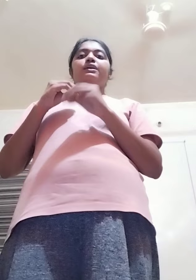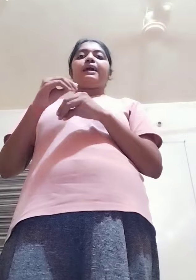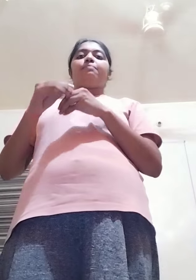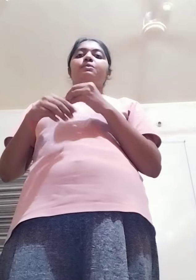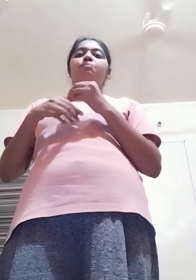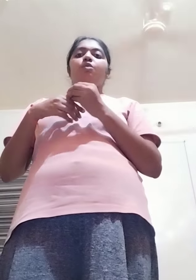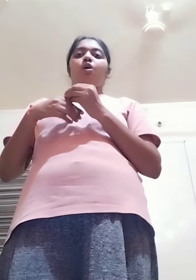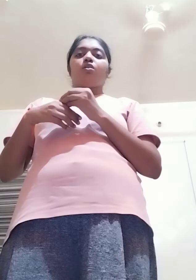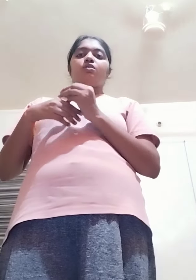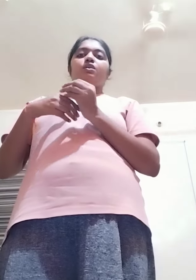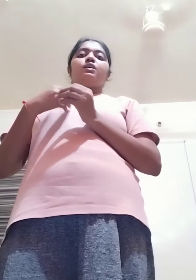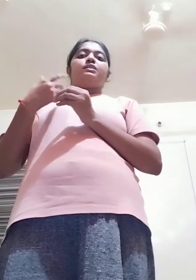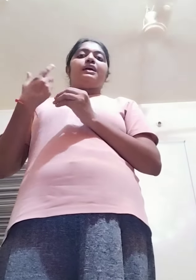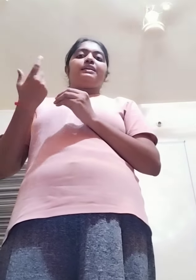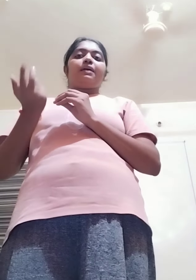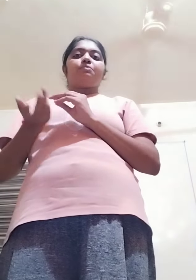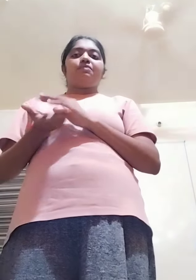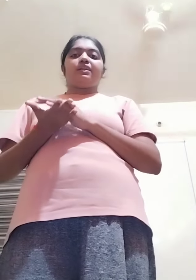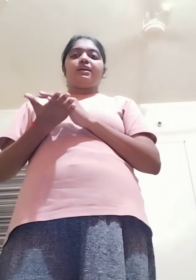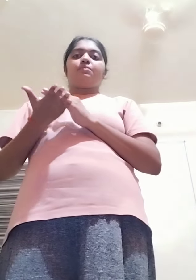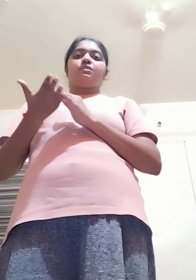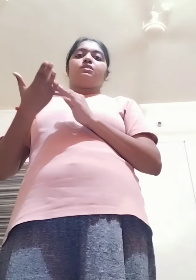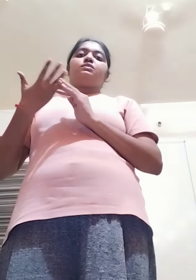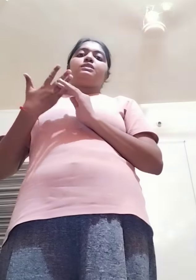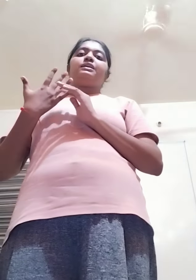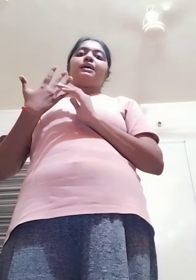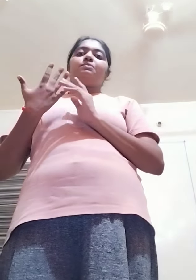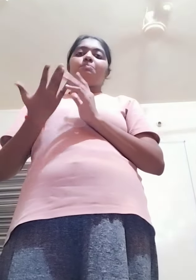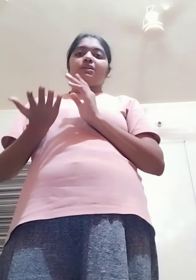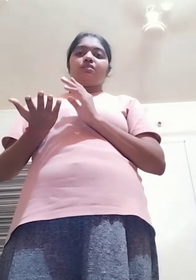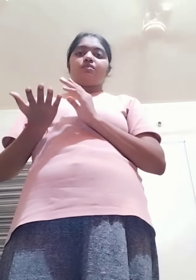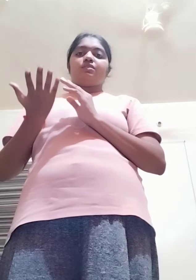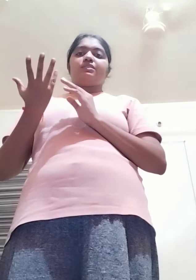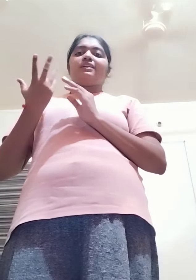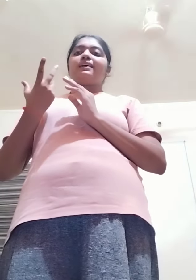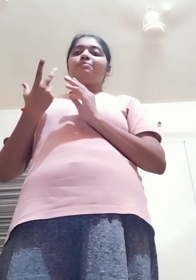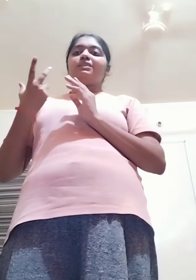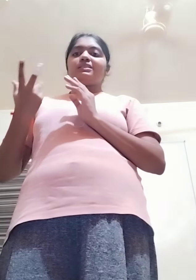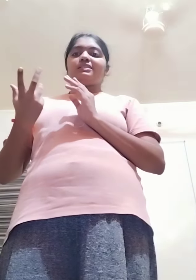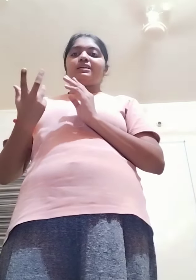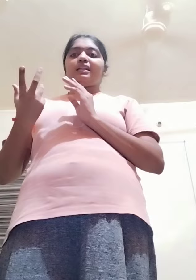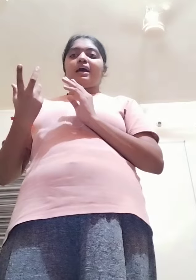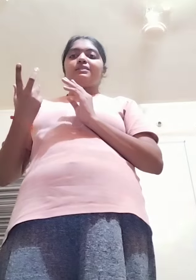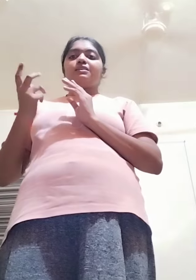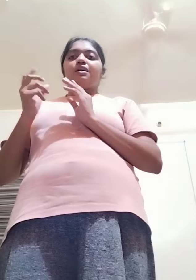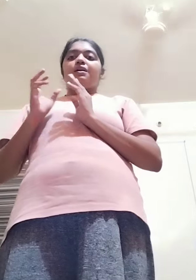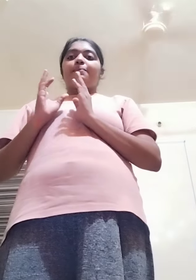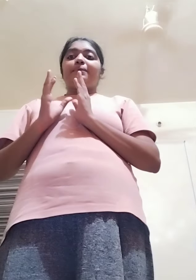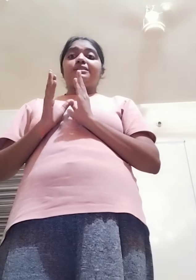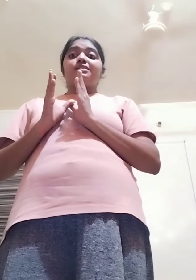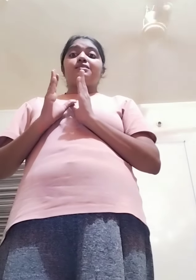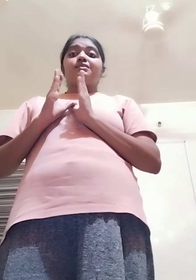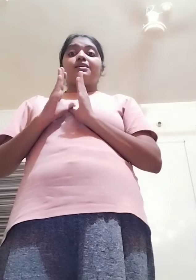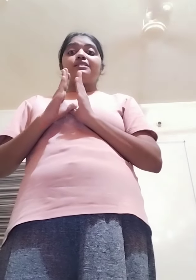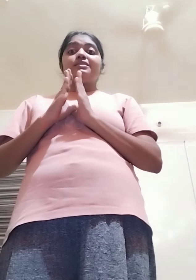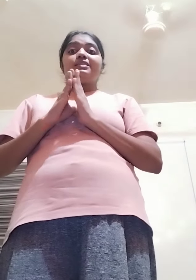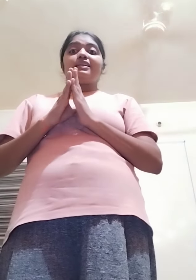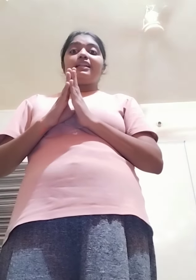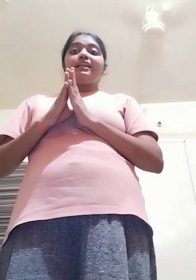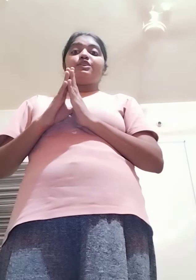be block, that can be variable, that can be method, that can be nested class, precedes its declaration